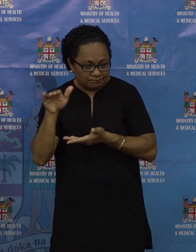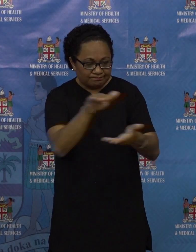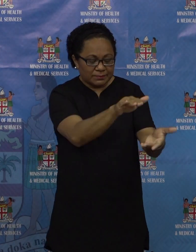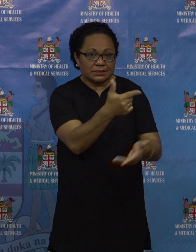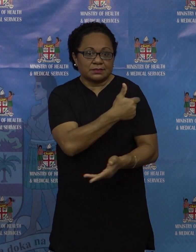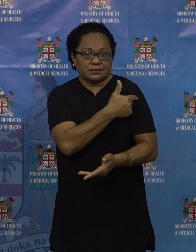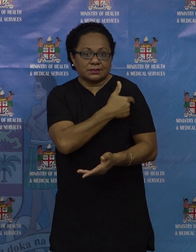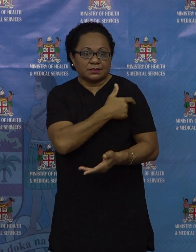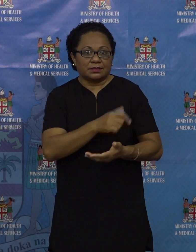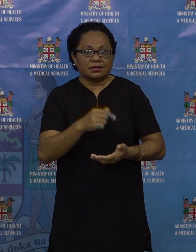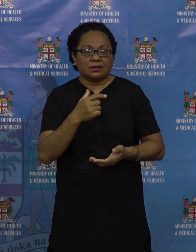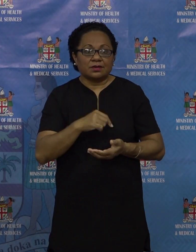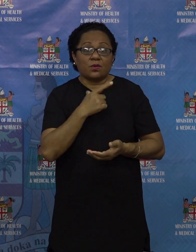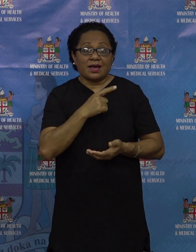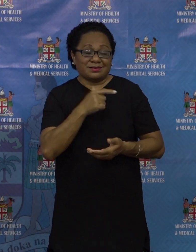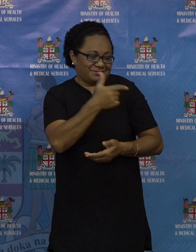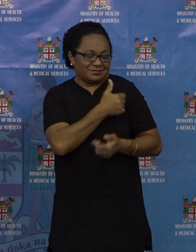full immunization.